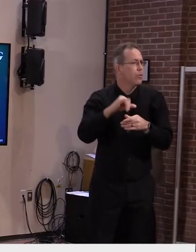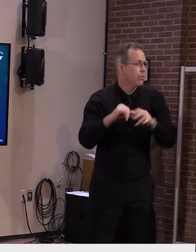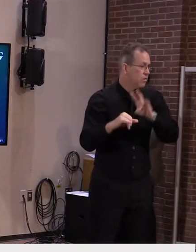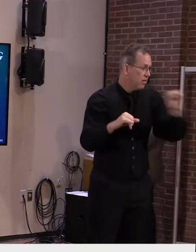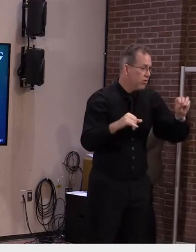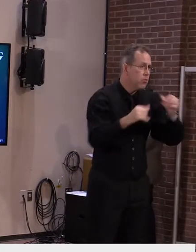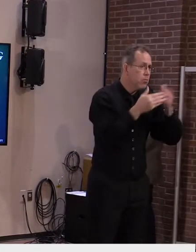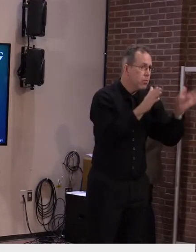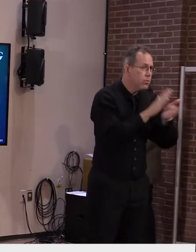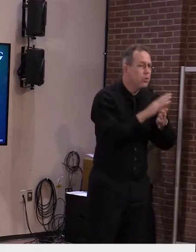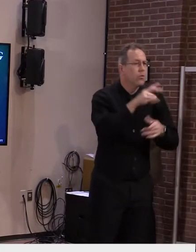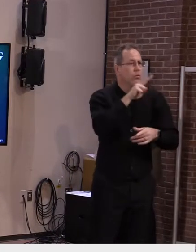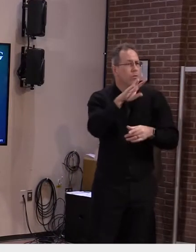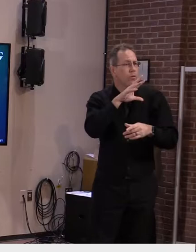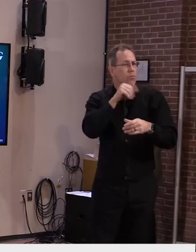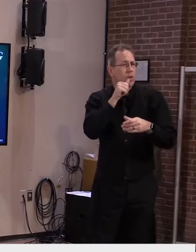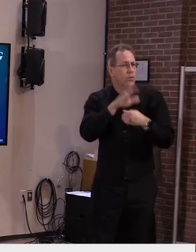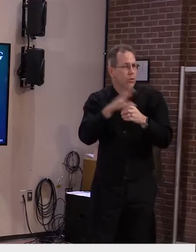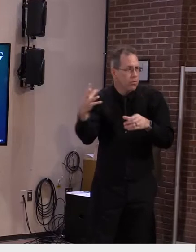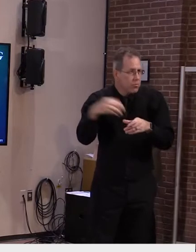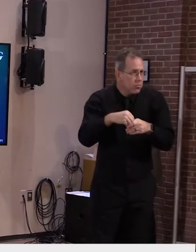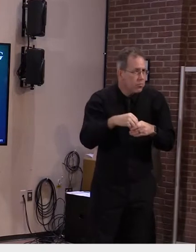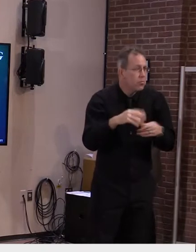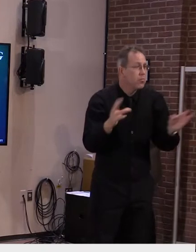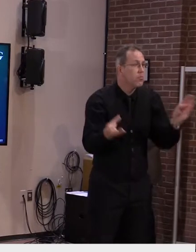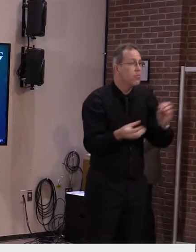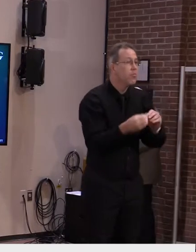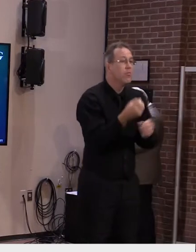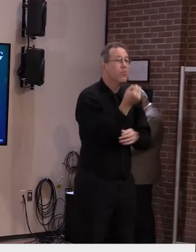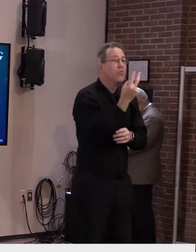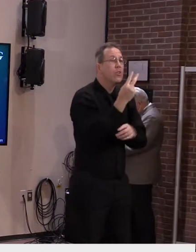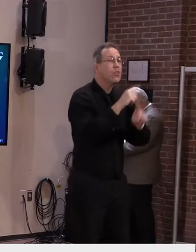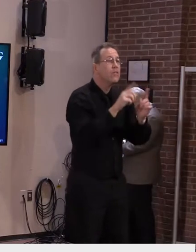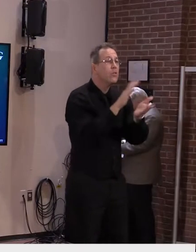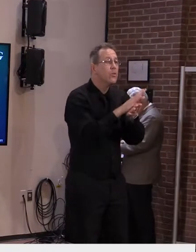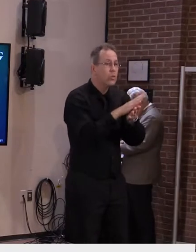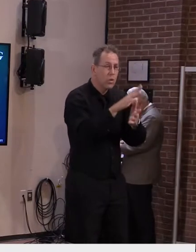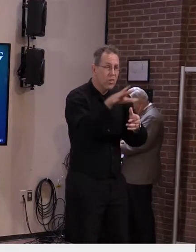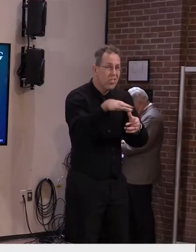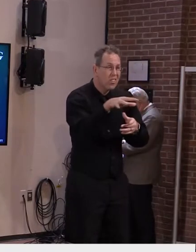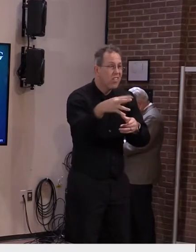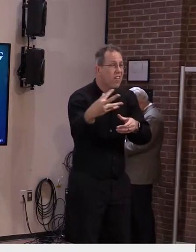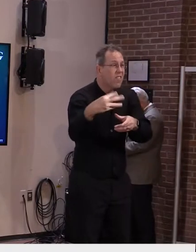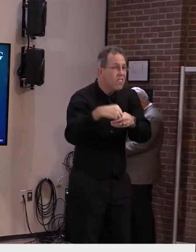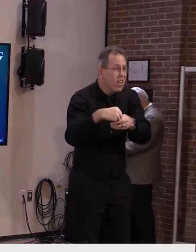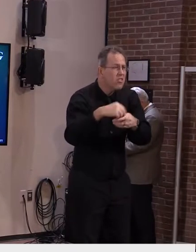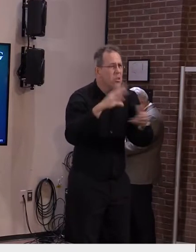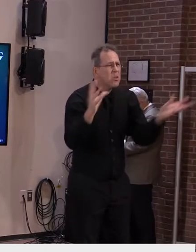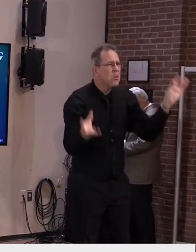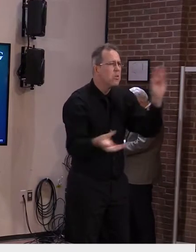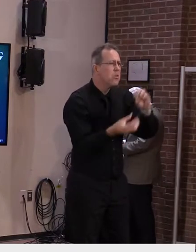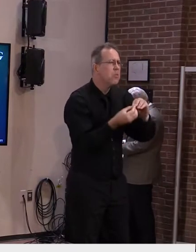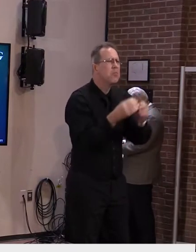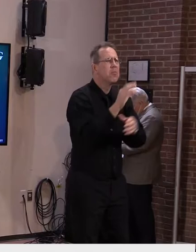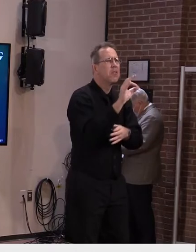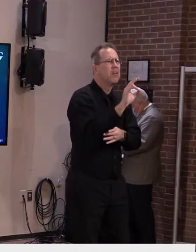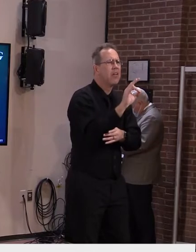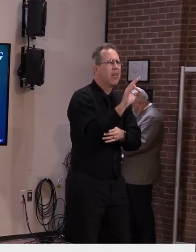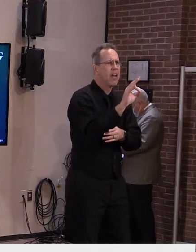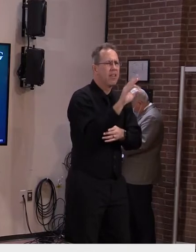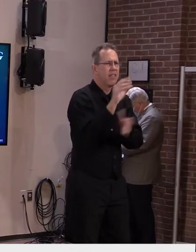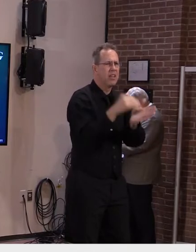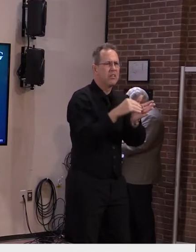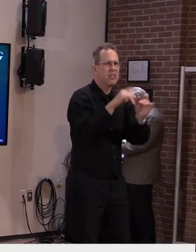conducting antigen tests under Test to Stay. That was approximately 9,000 tests, which equates to saving over